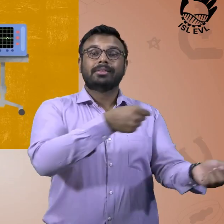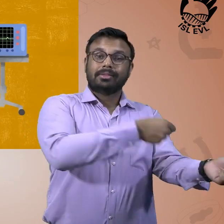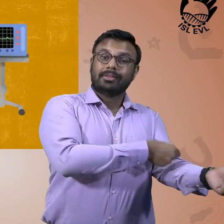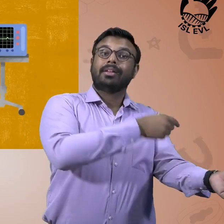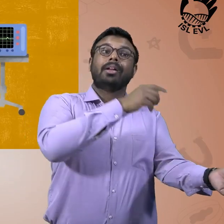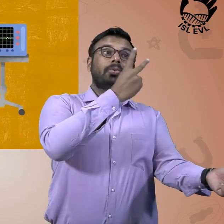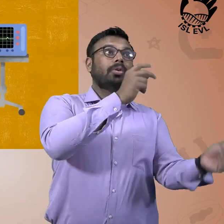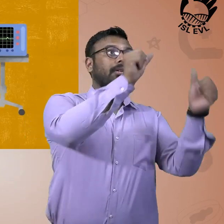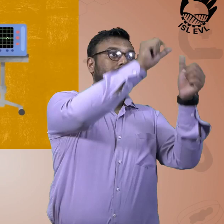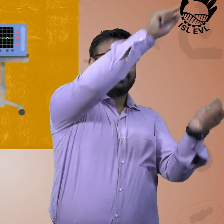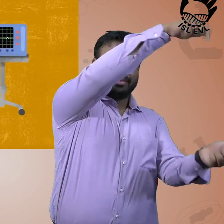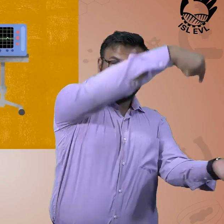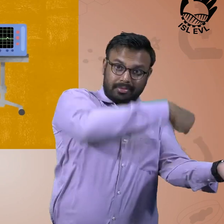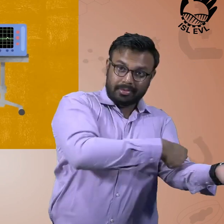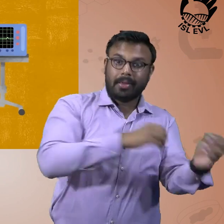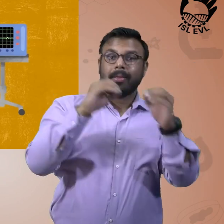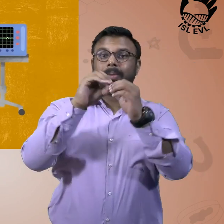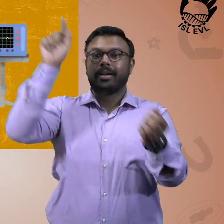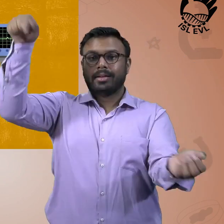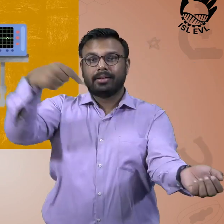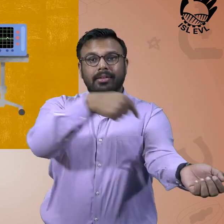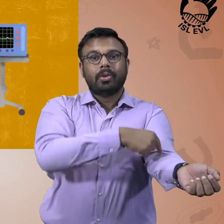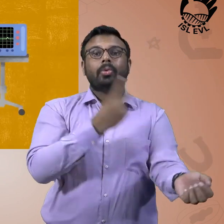They don't make any antibodies against them.